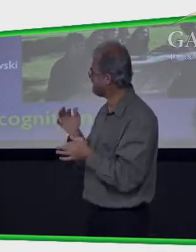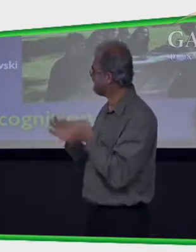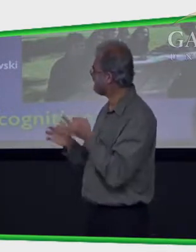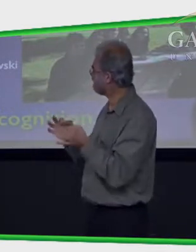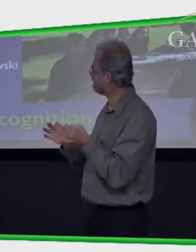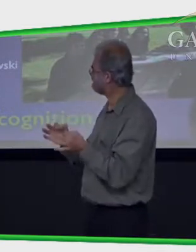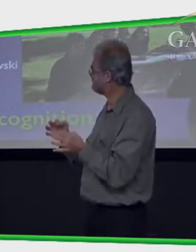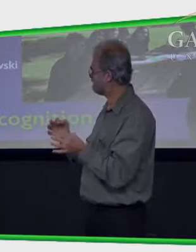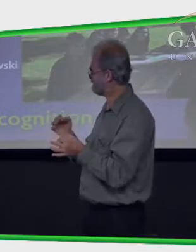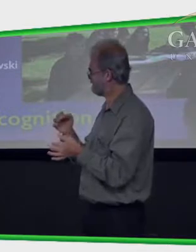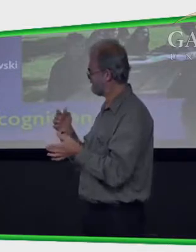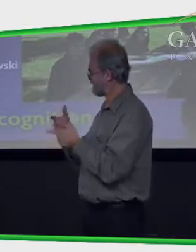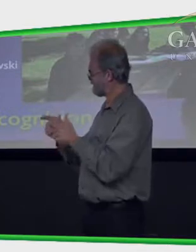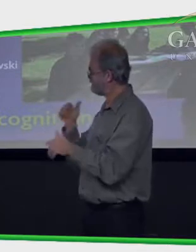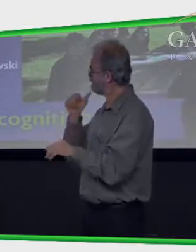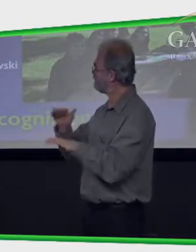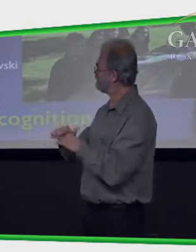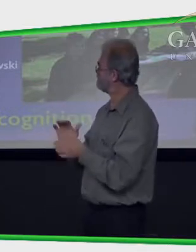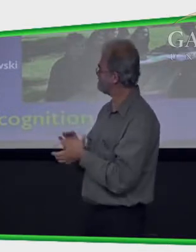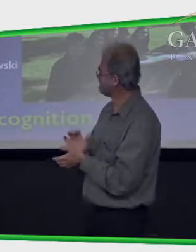medium